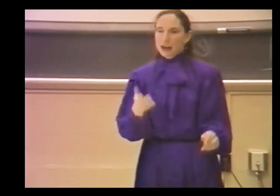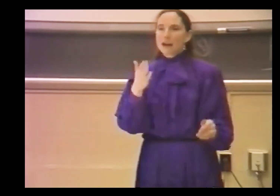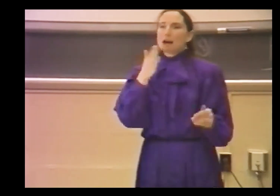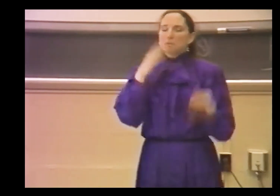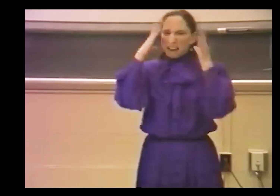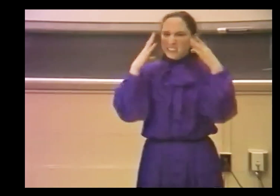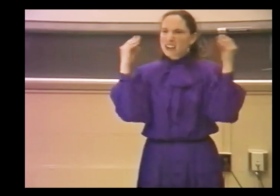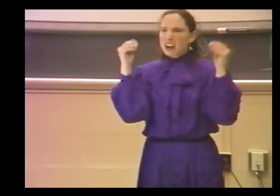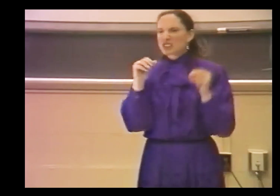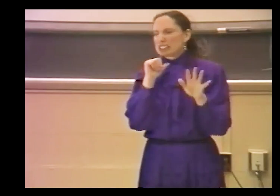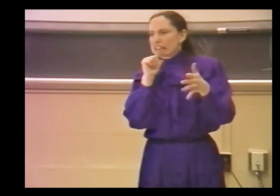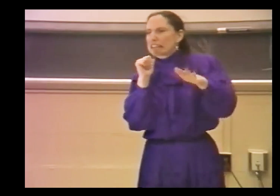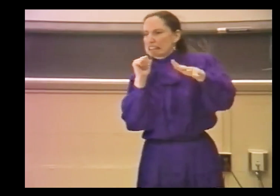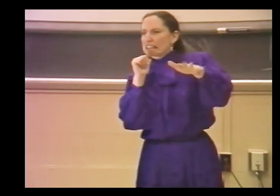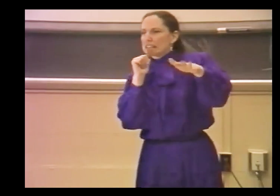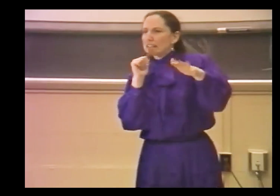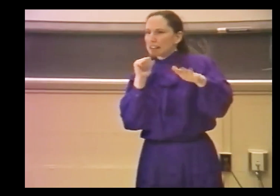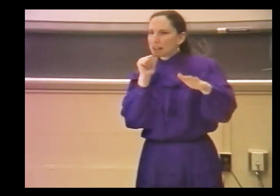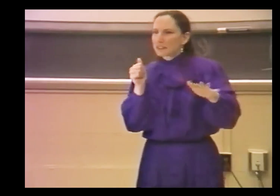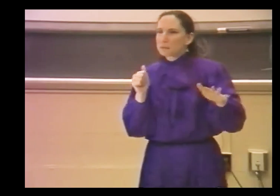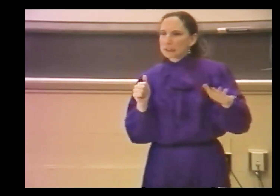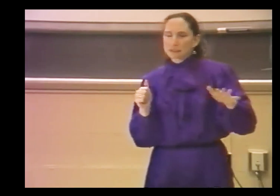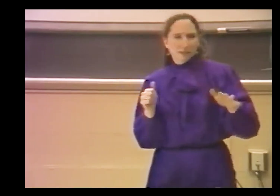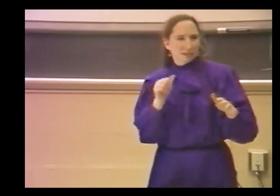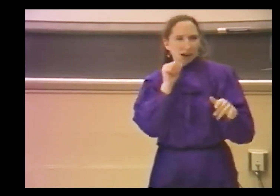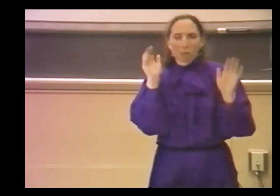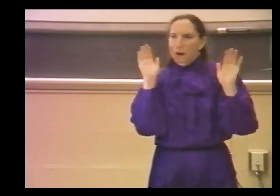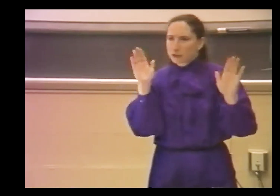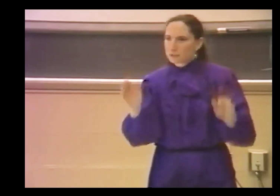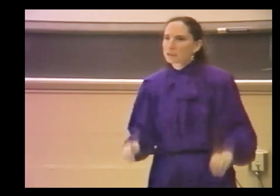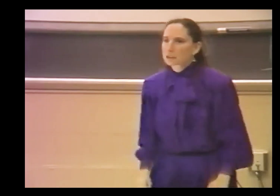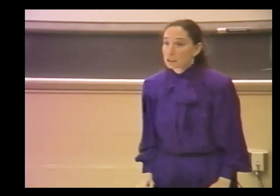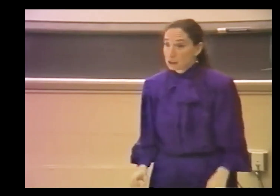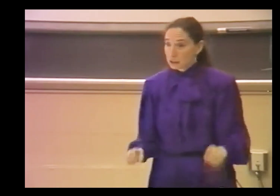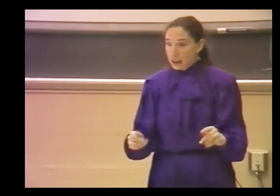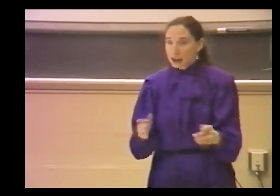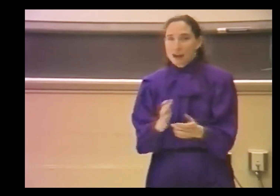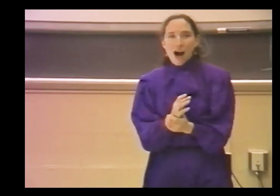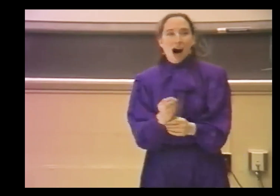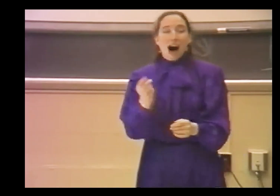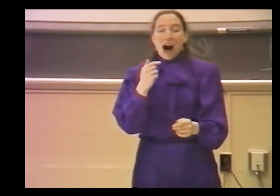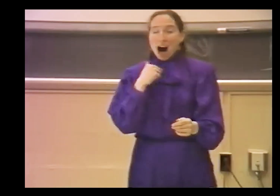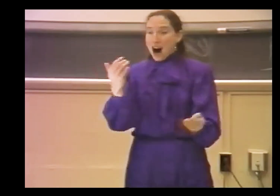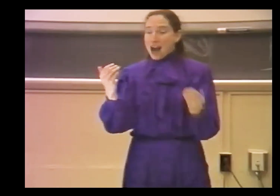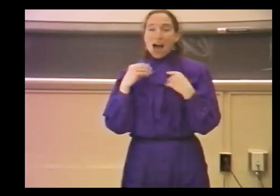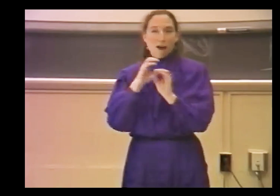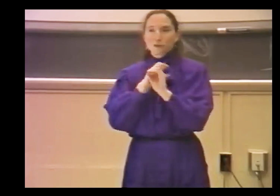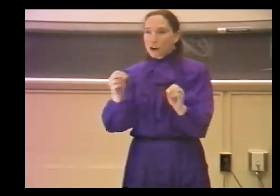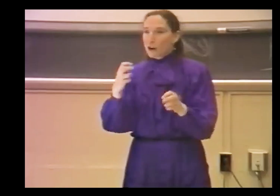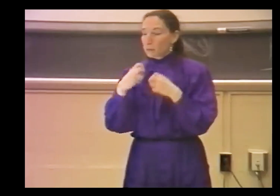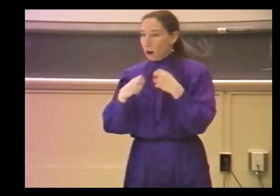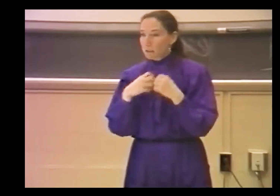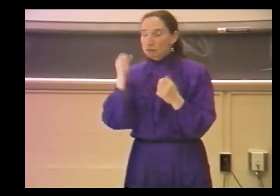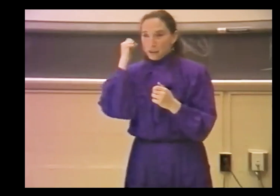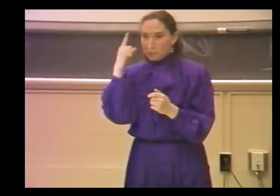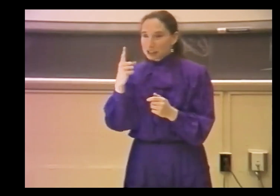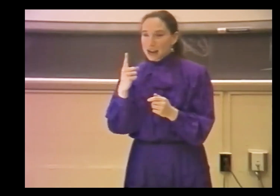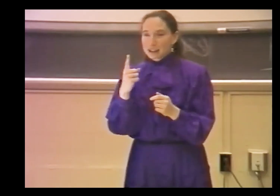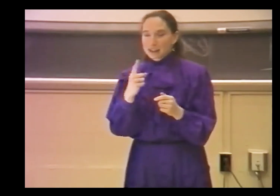Okay, my Dutch is a little bit not wonderful. Okay, I have no problem